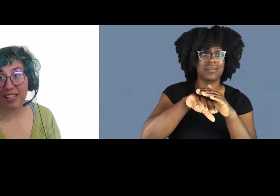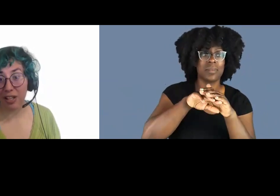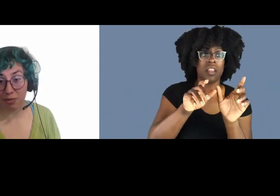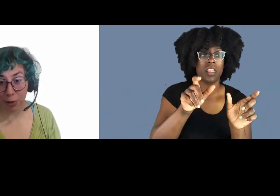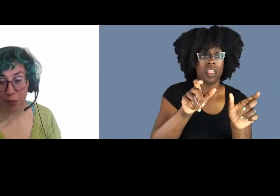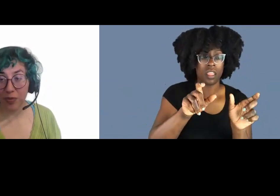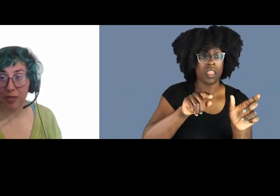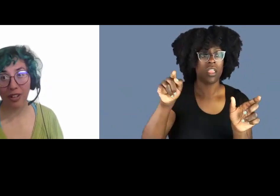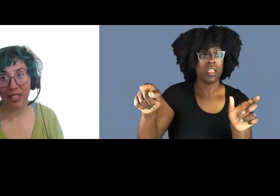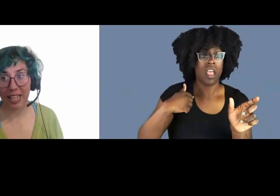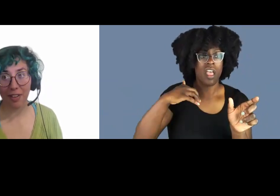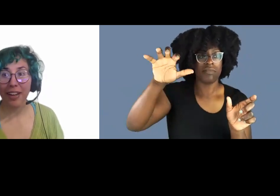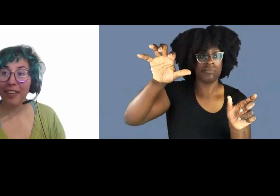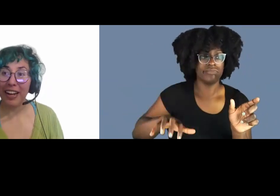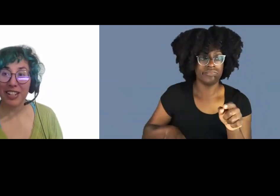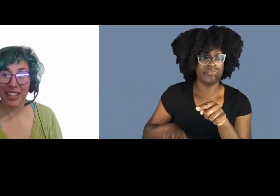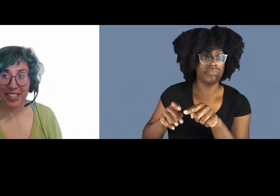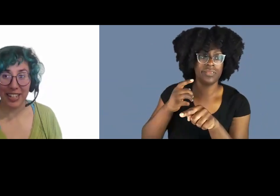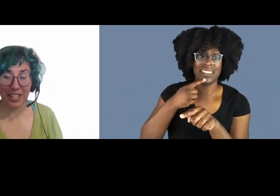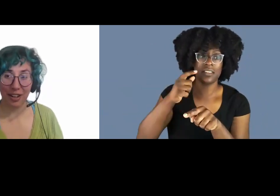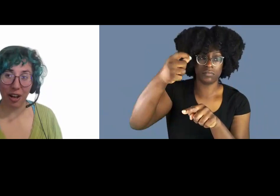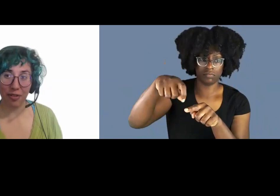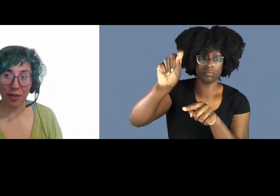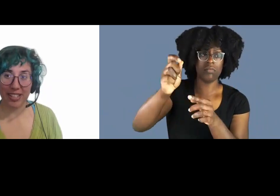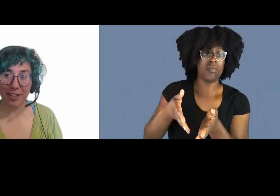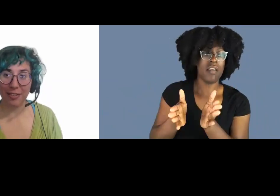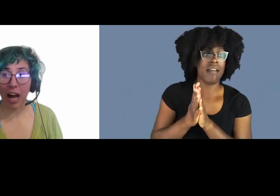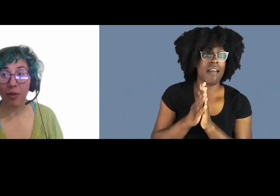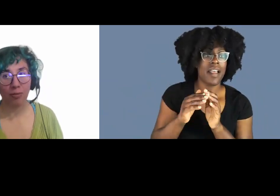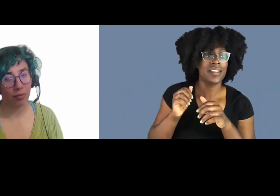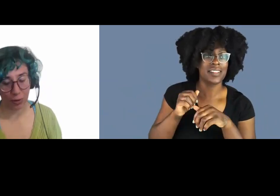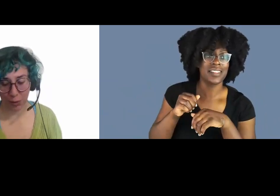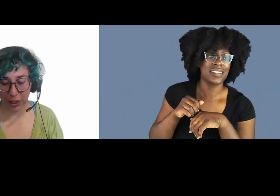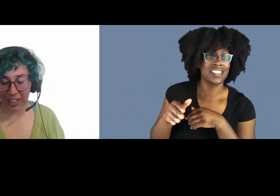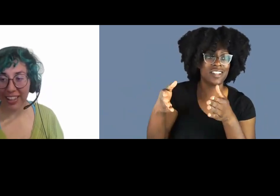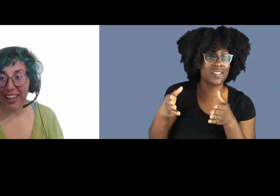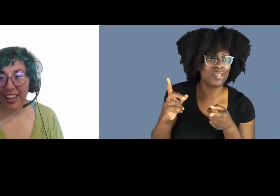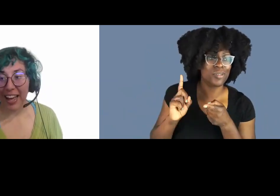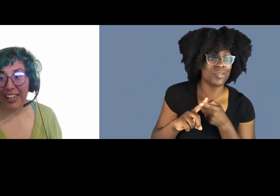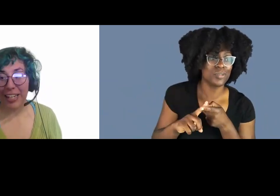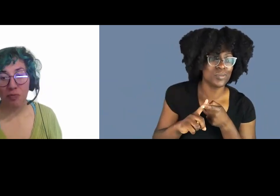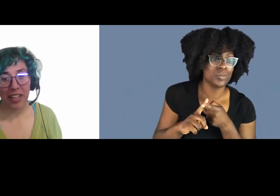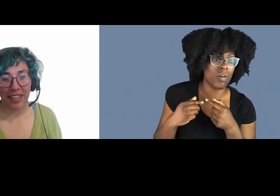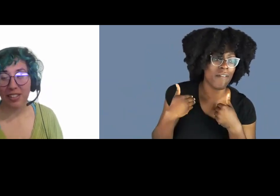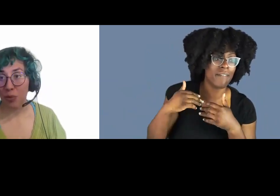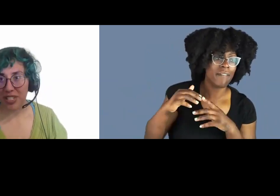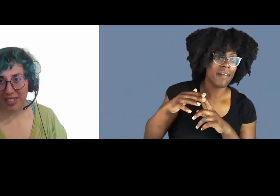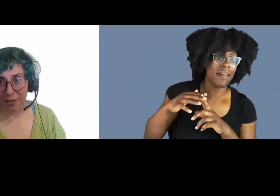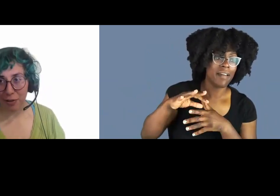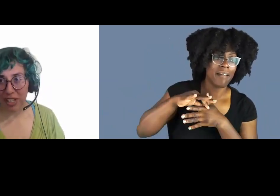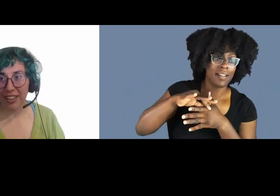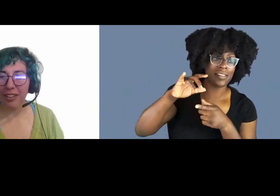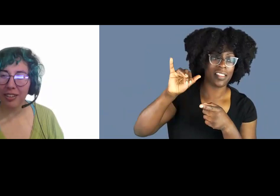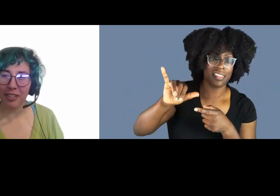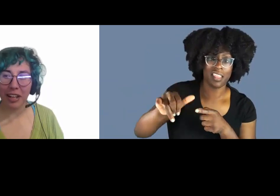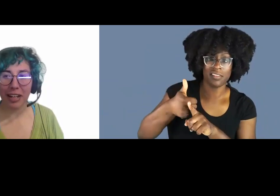that's accessible. Then you can save. That actually changed a lot of the ways of how I work, and it made things so much easier